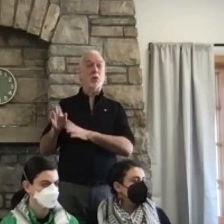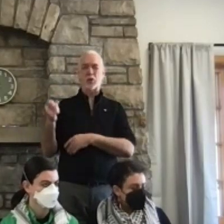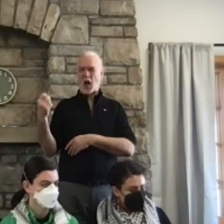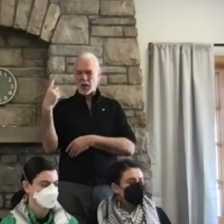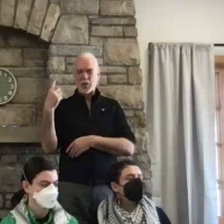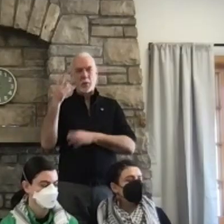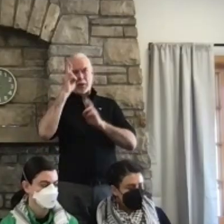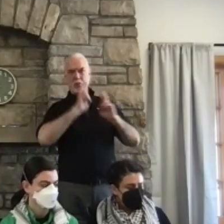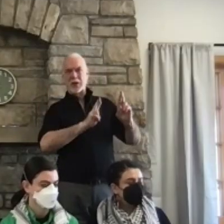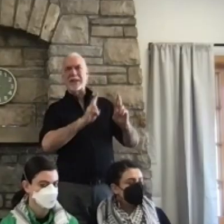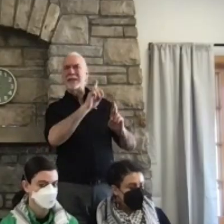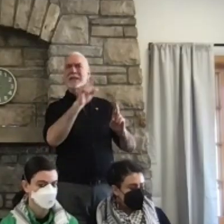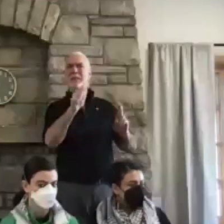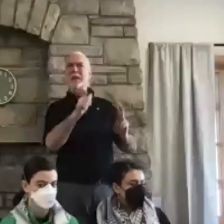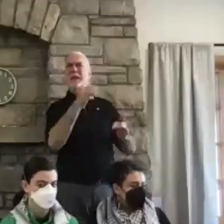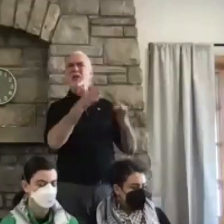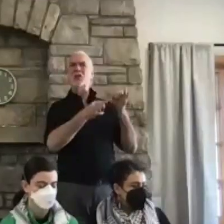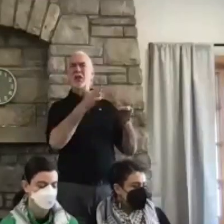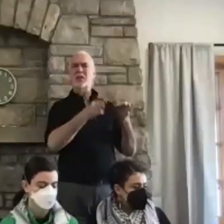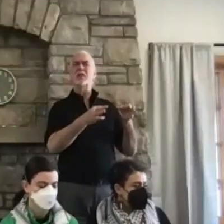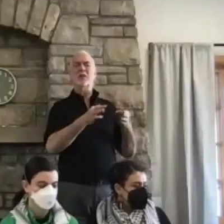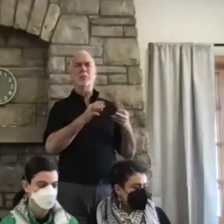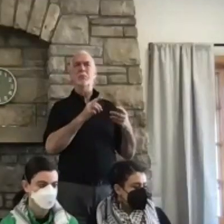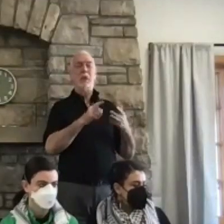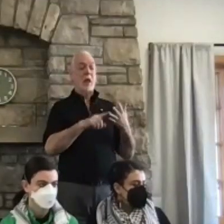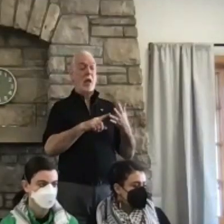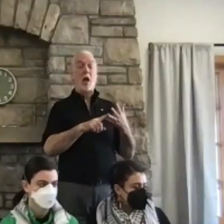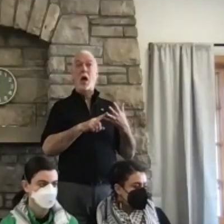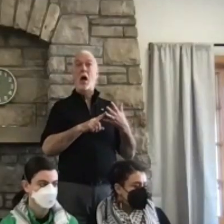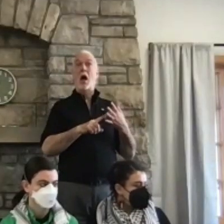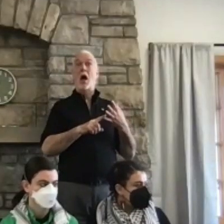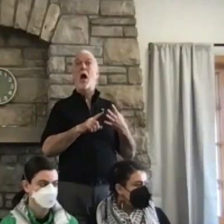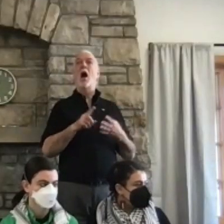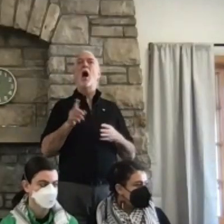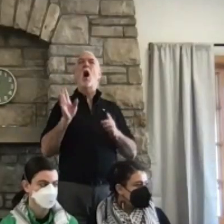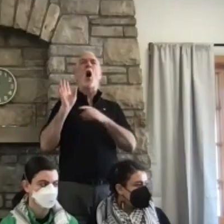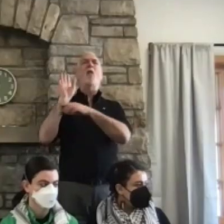respect disability justice principles. And also eliminating forced